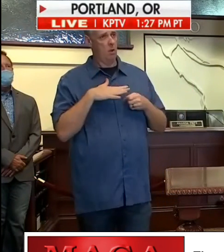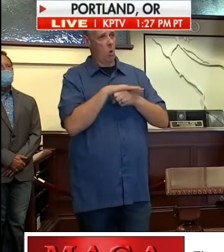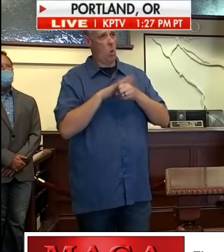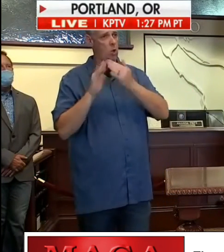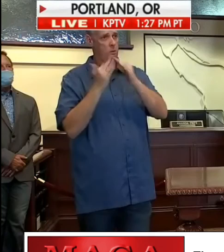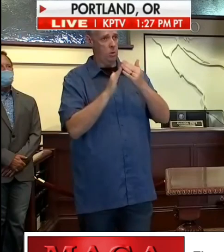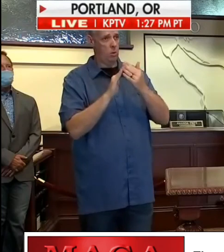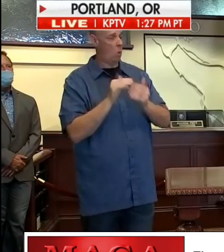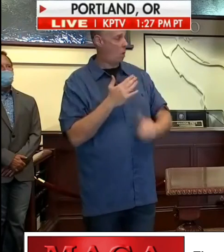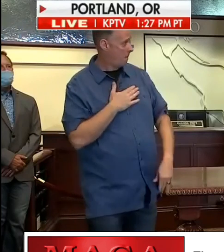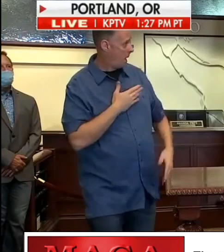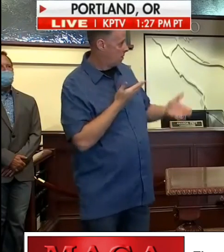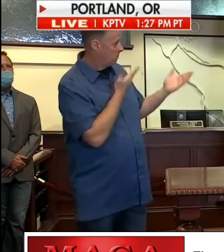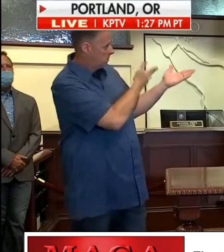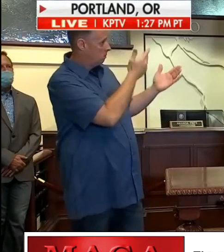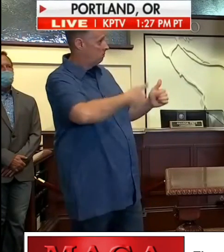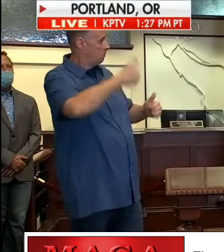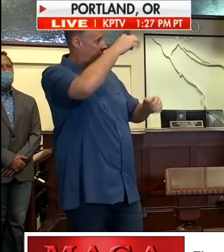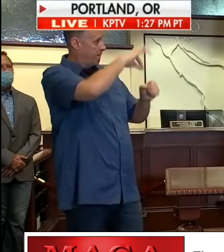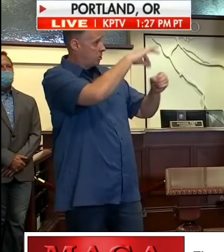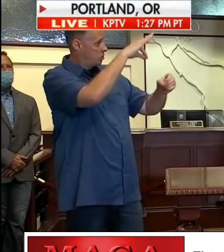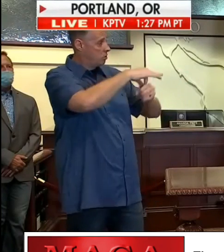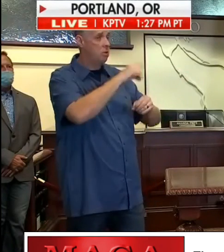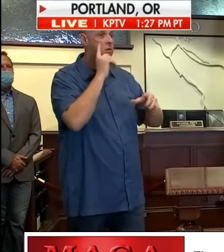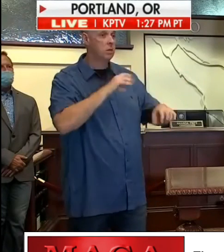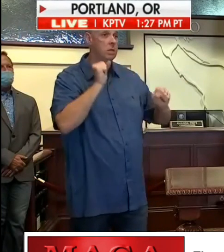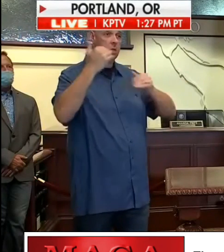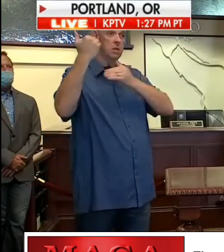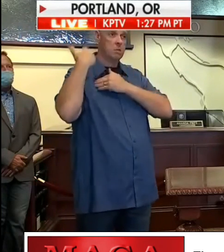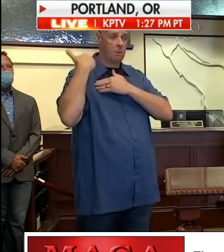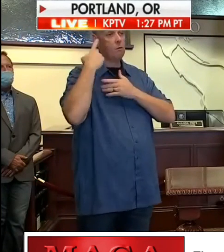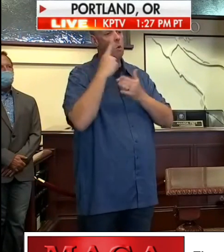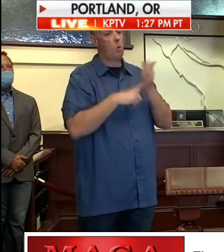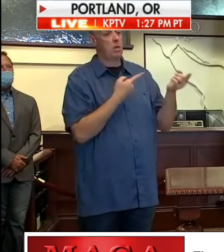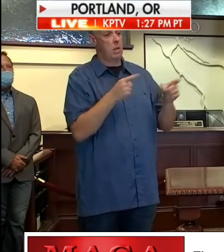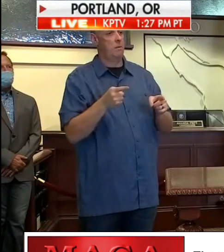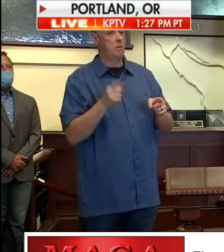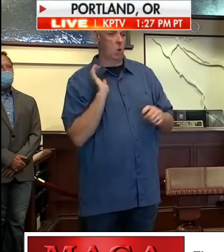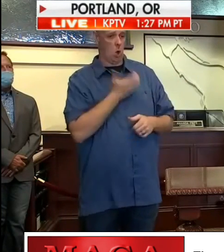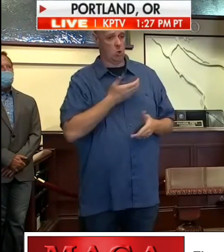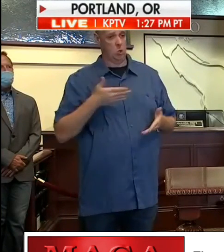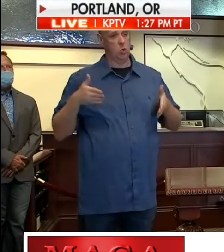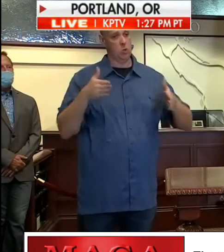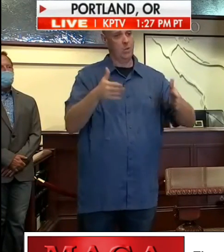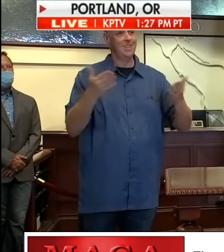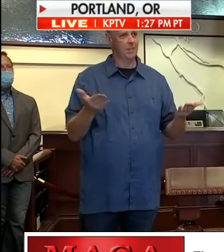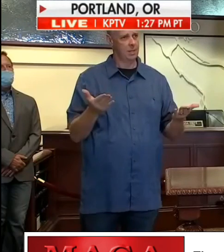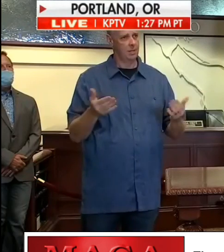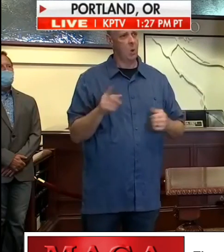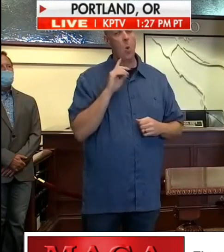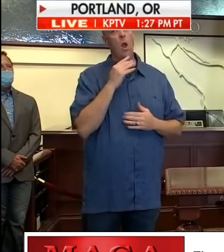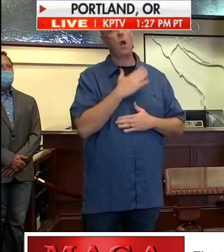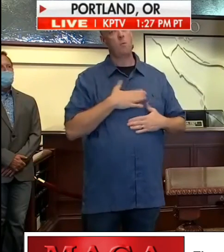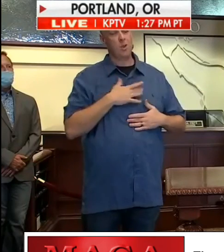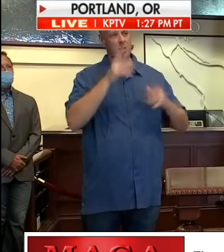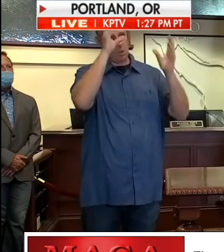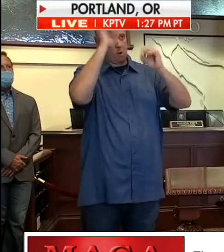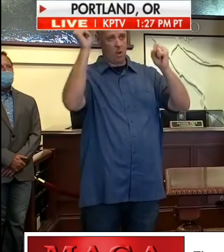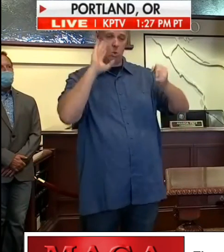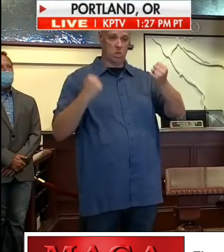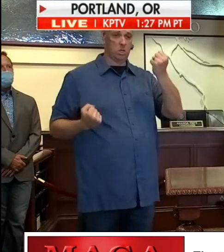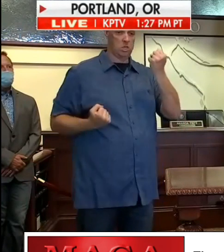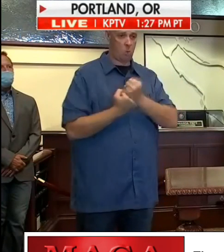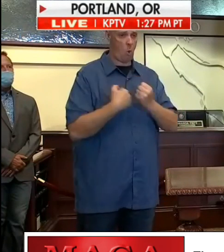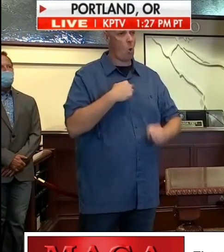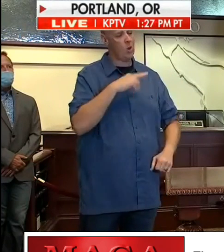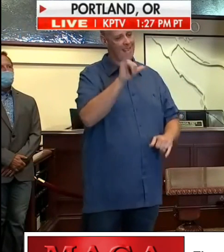community with my local officials to take accountability for what's happening on our streets. And I'd appreciate that either the president support us